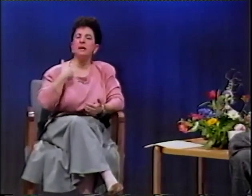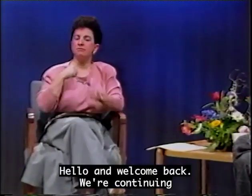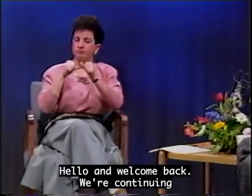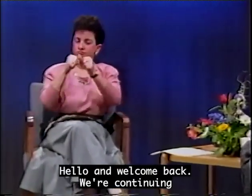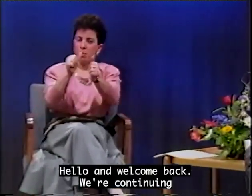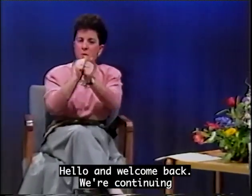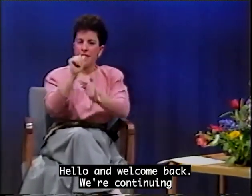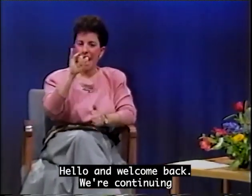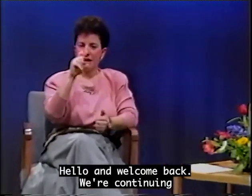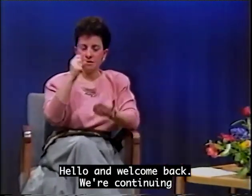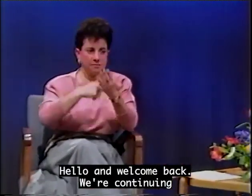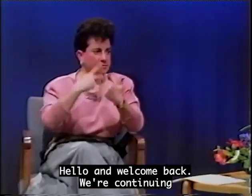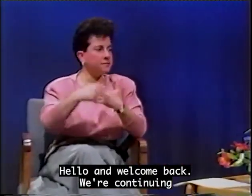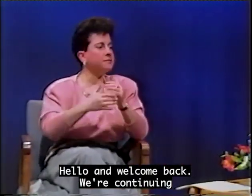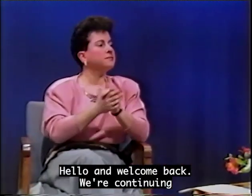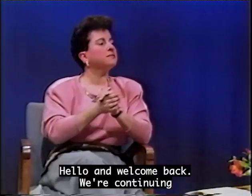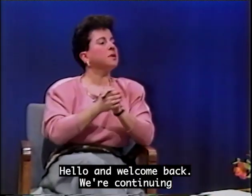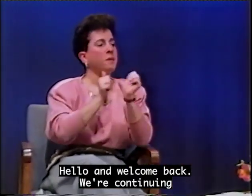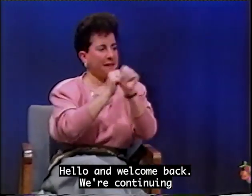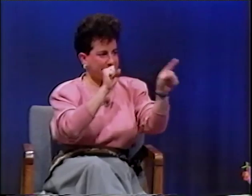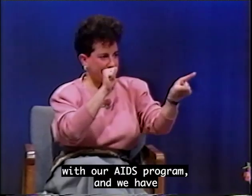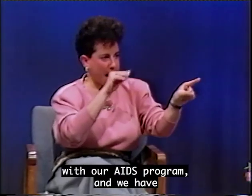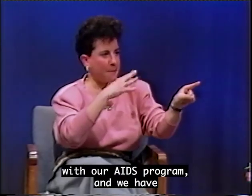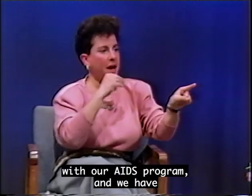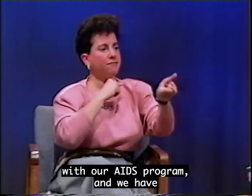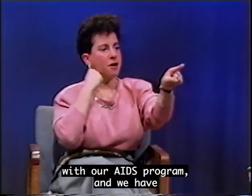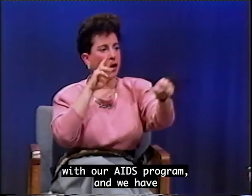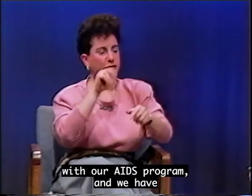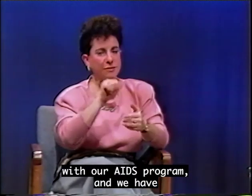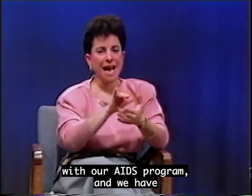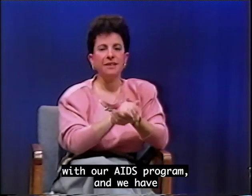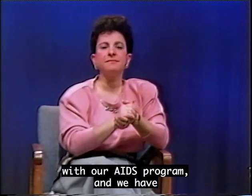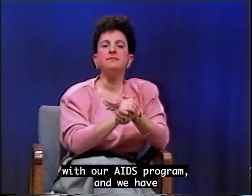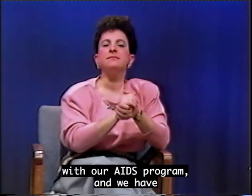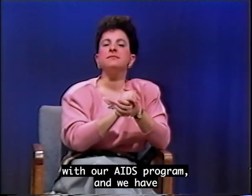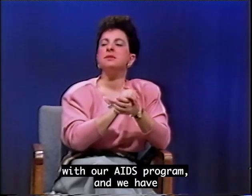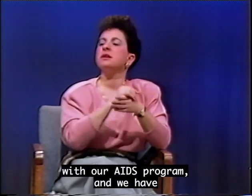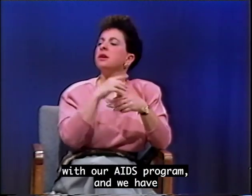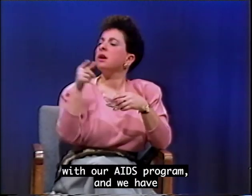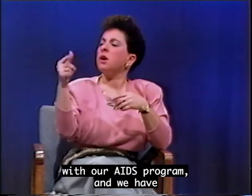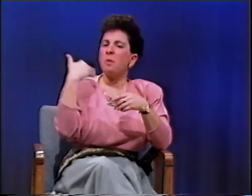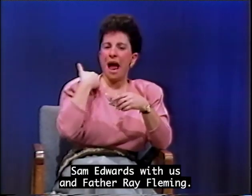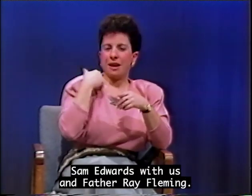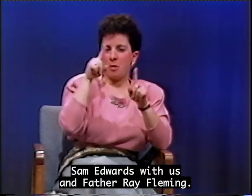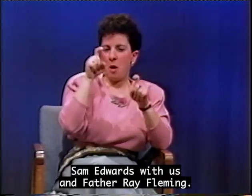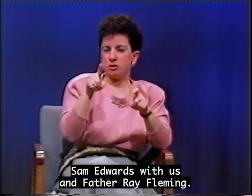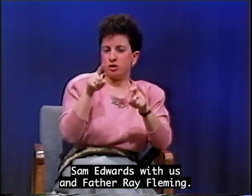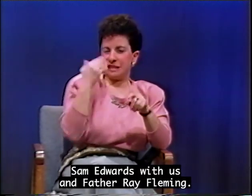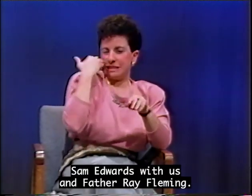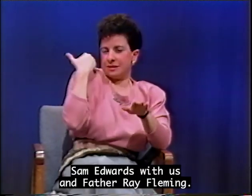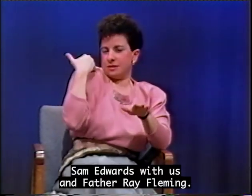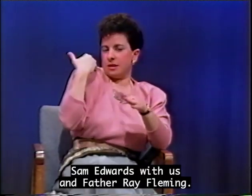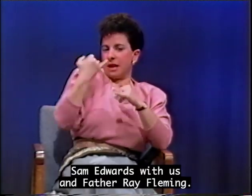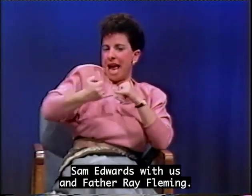Hello and welcome back. We're continuing with our AIDS program, and we have Sam Edwards with us and Father Ray